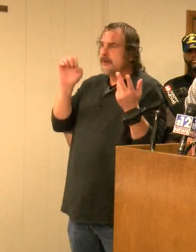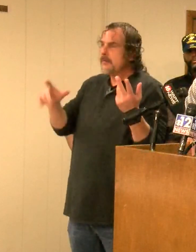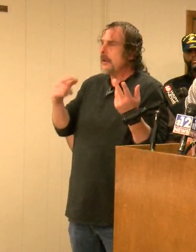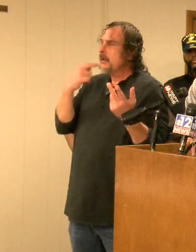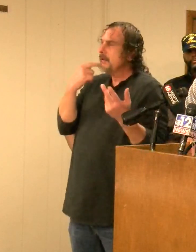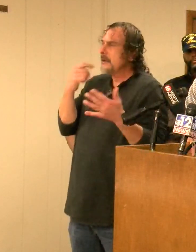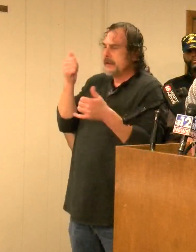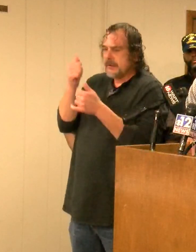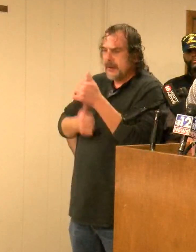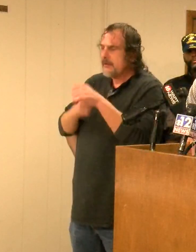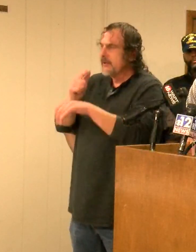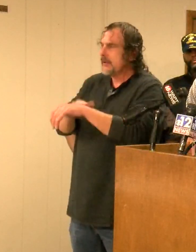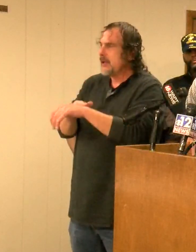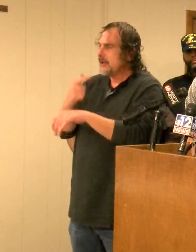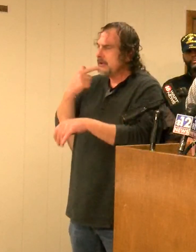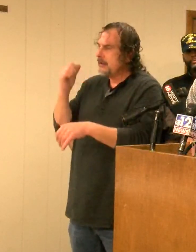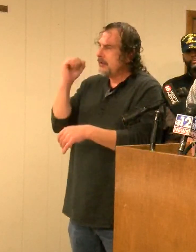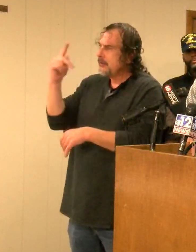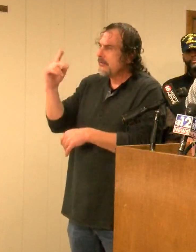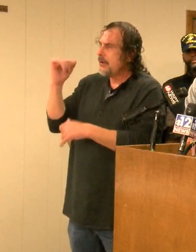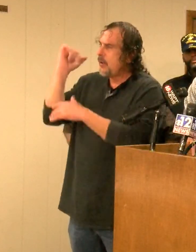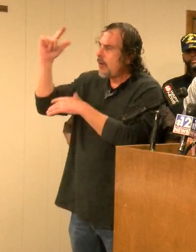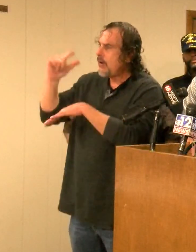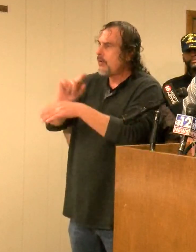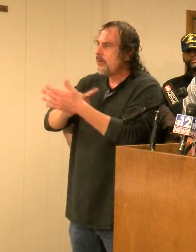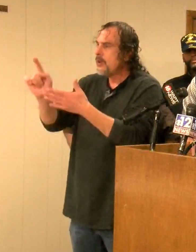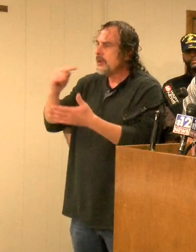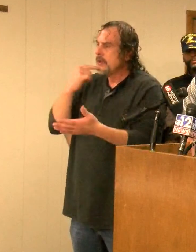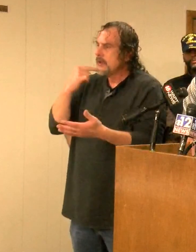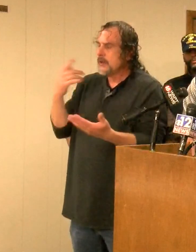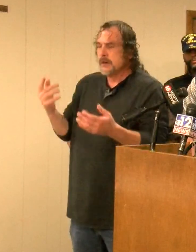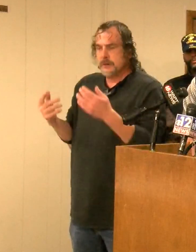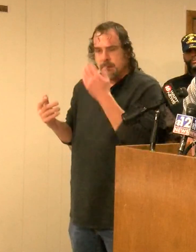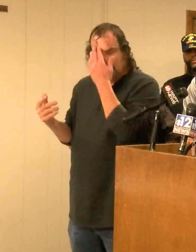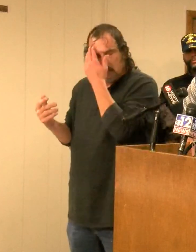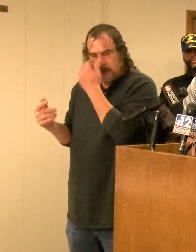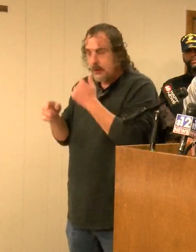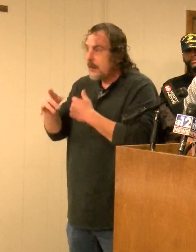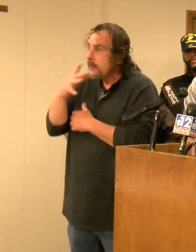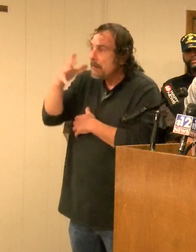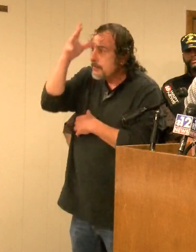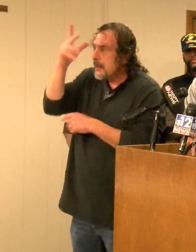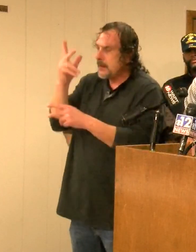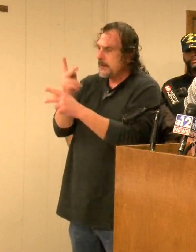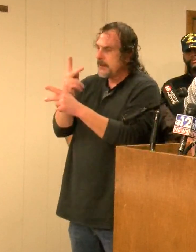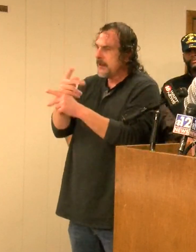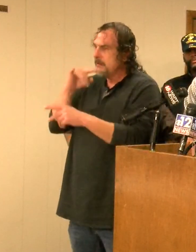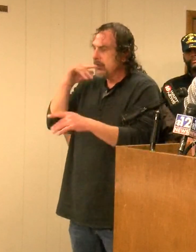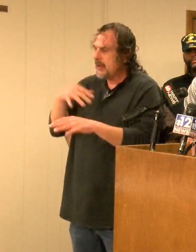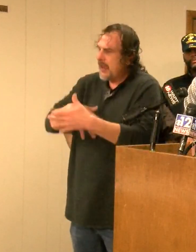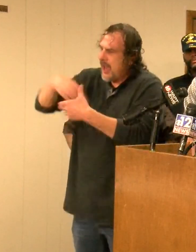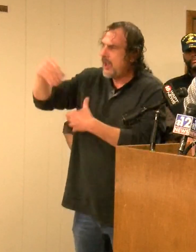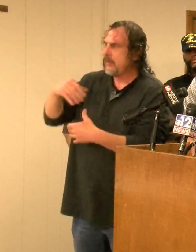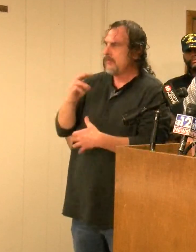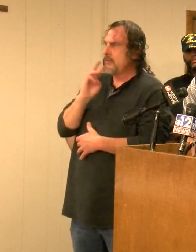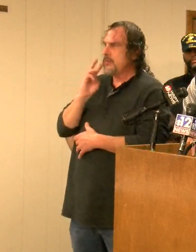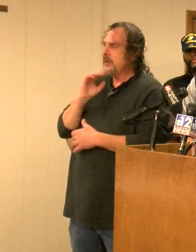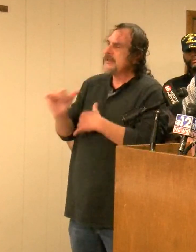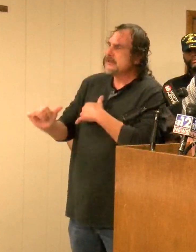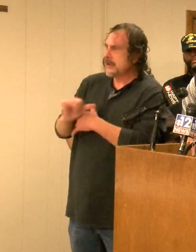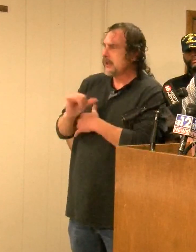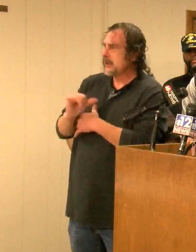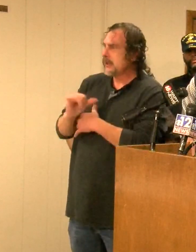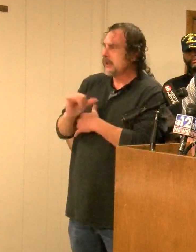every press conference I've seen him on TV all week, and we've said it here. These parents need to keep these kids out of this water. It's very